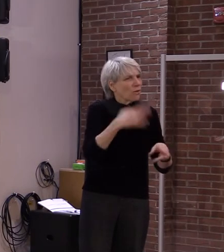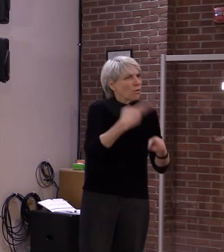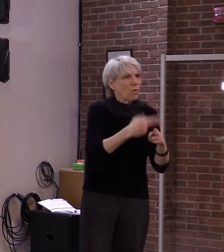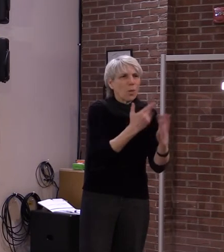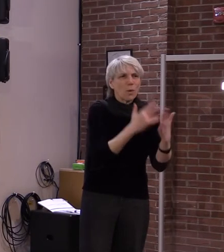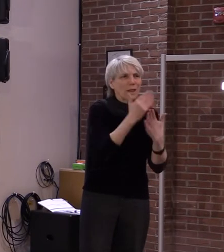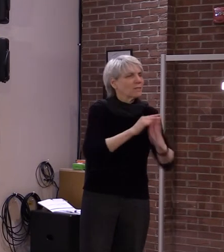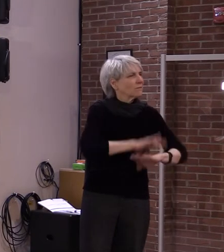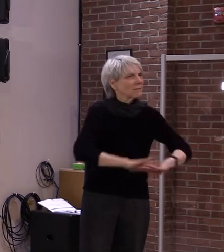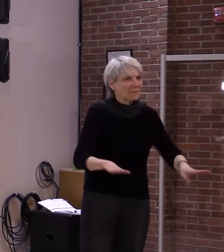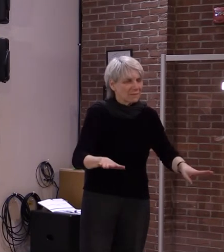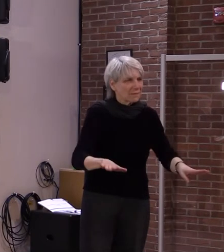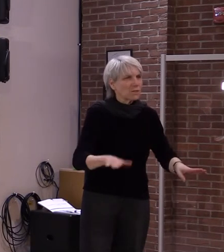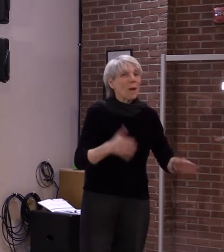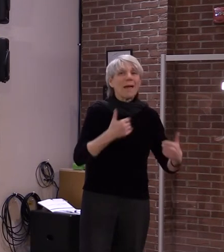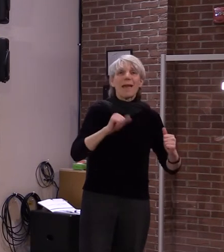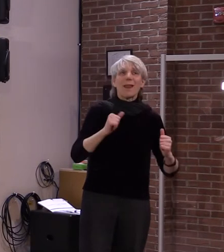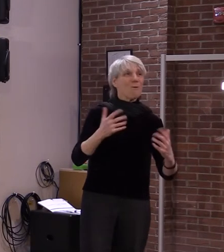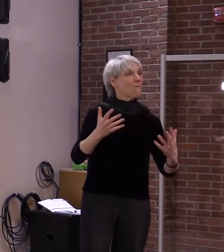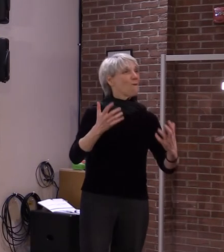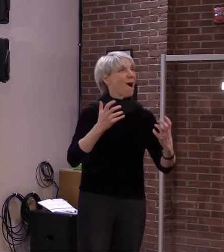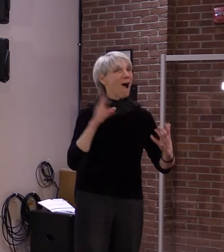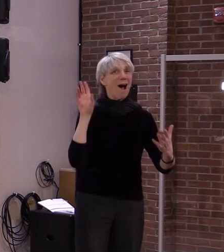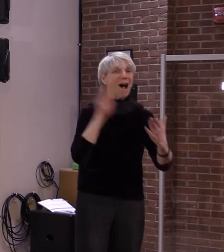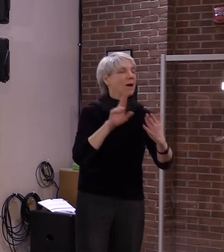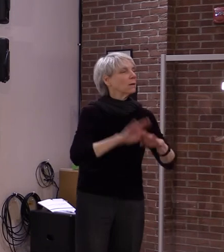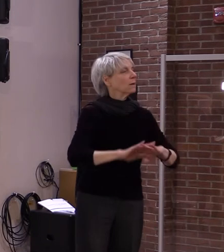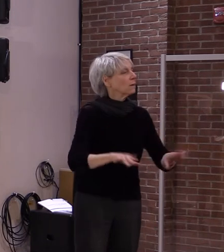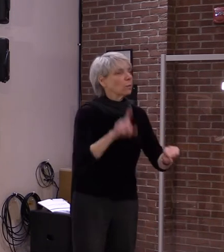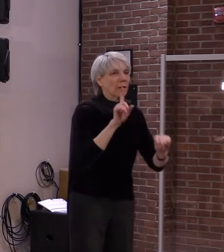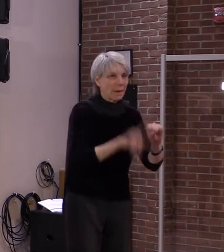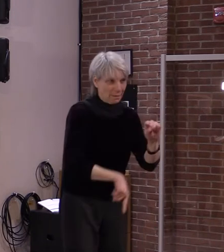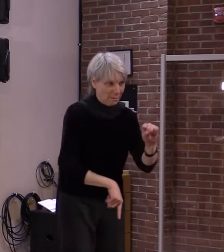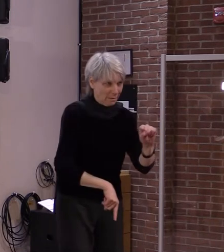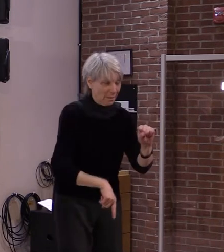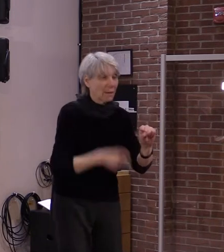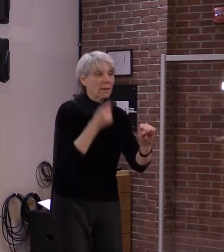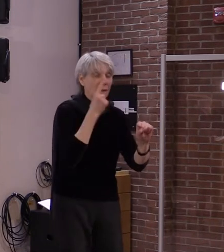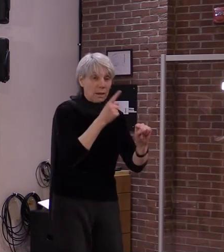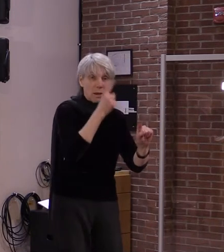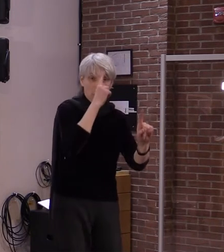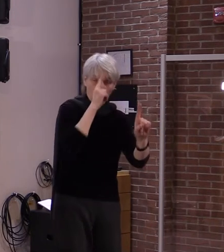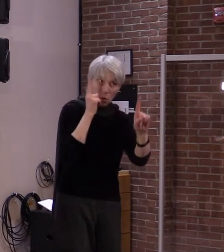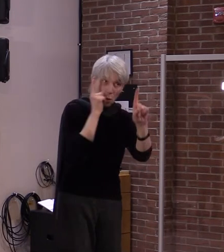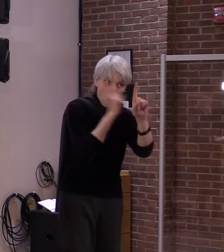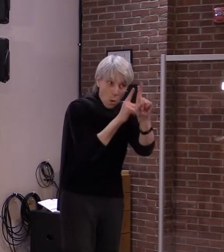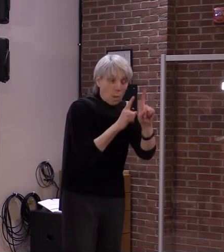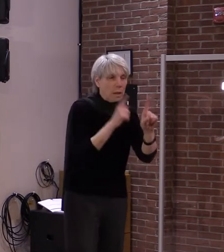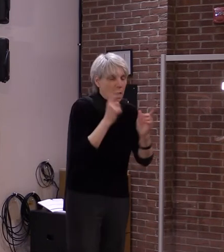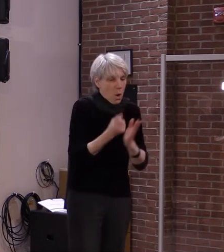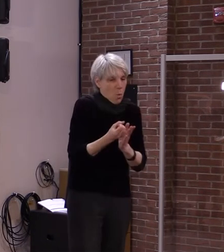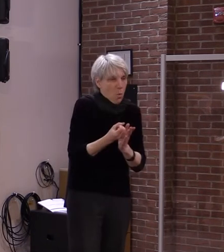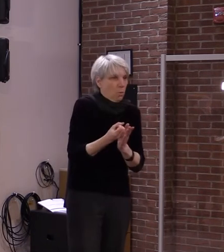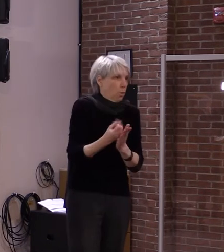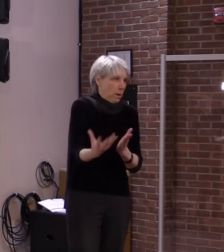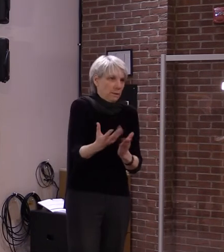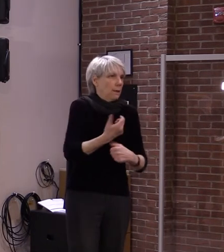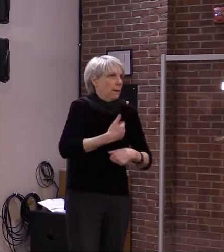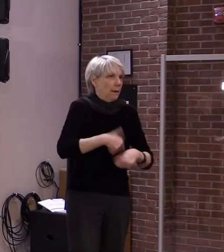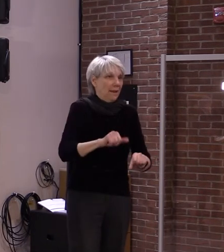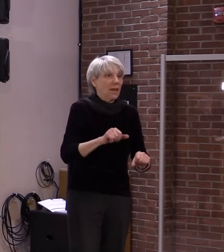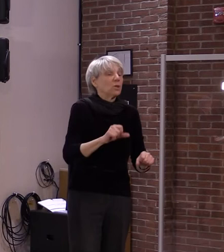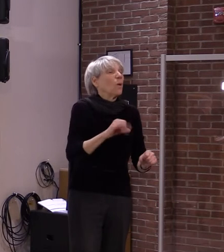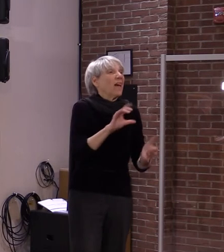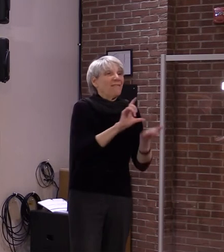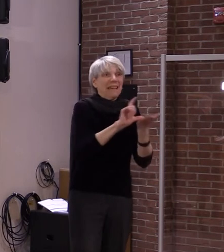are extra doses at the end of the day however the prime objective is to prevent wasted doses and if as a